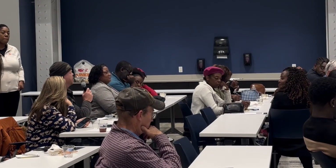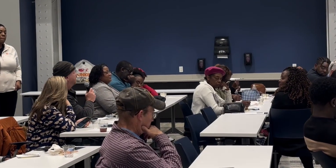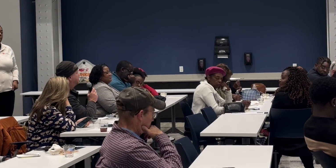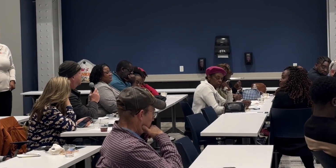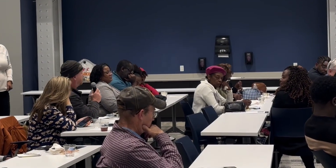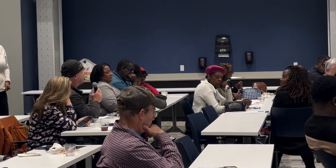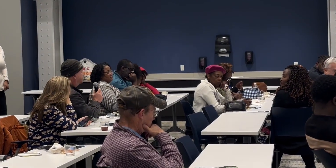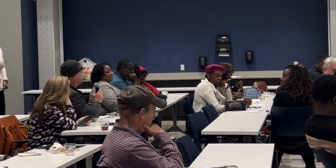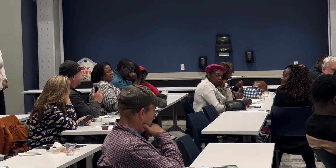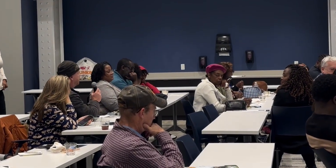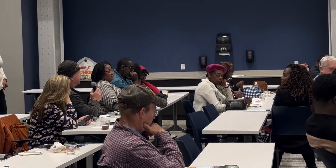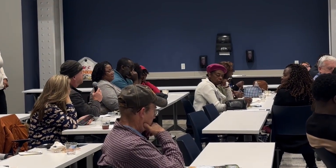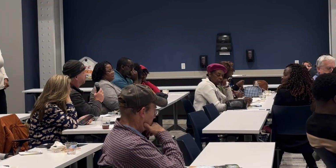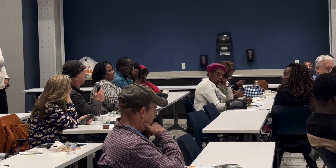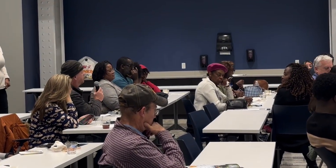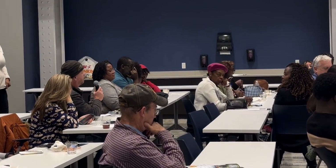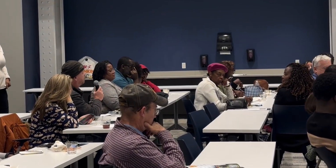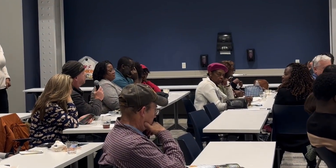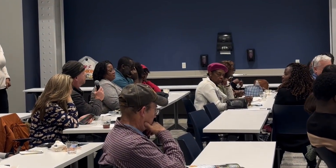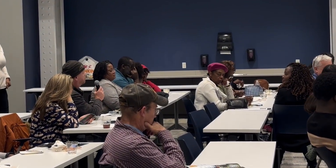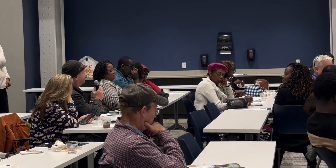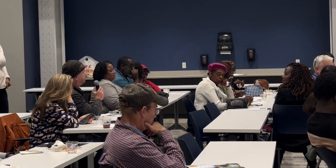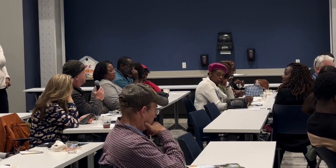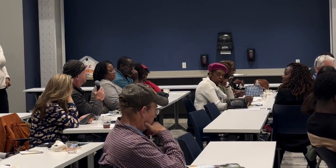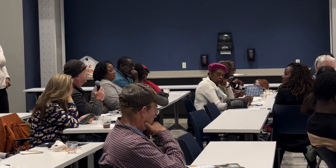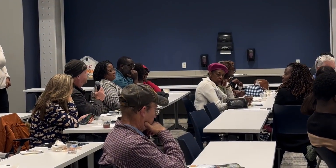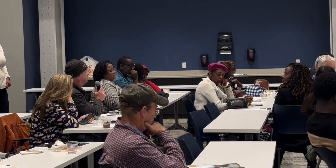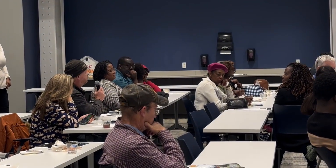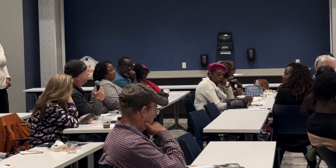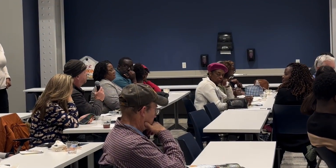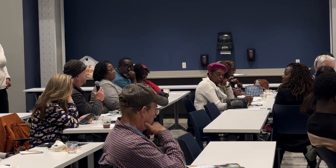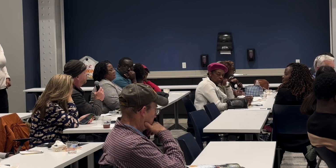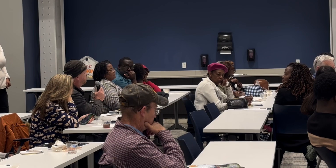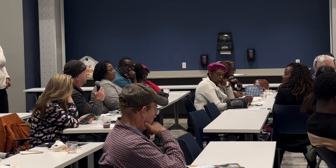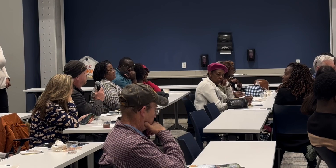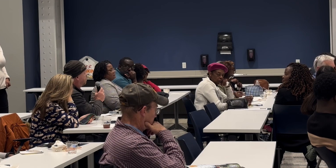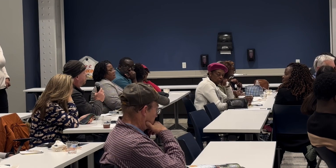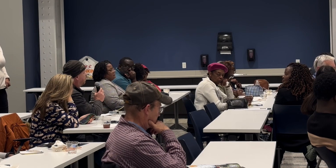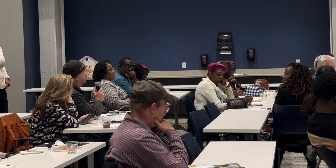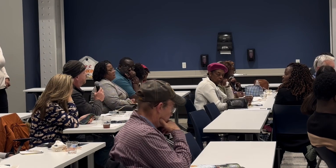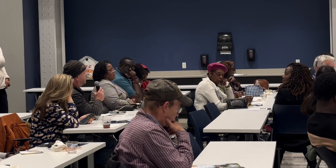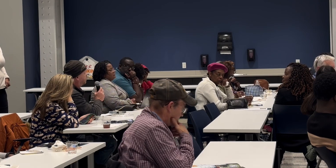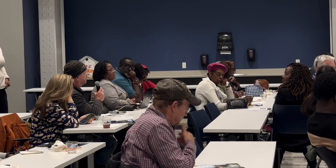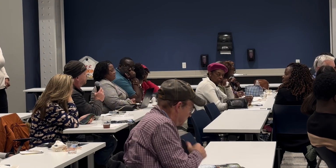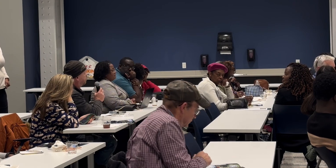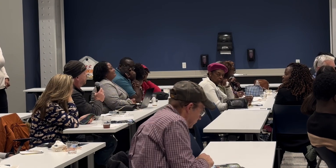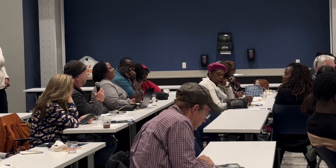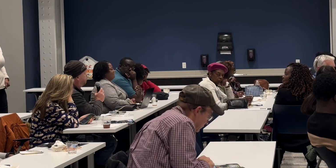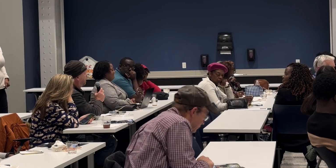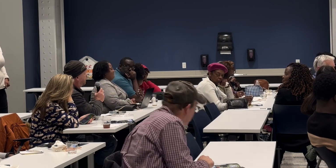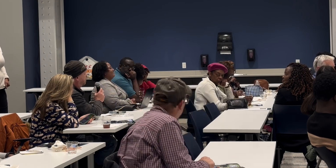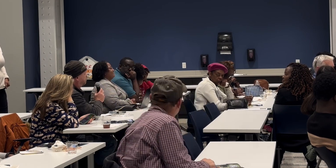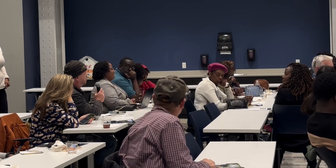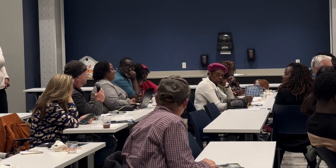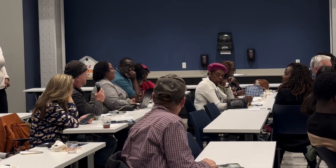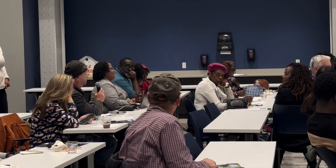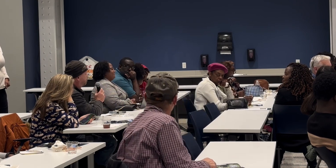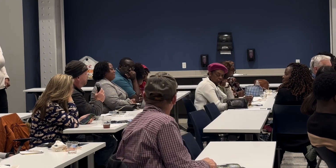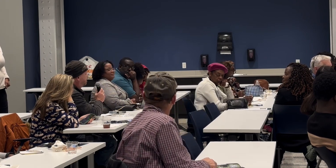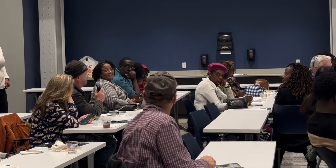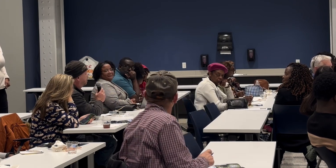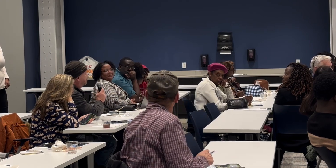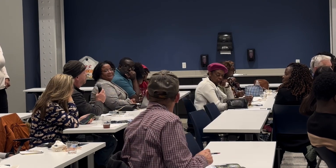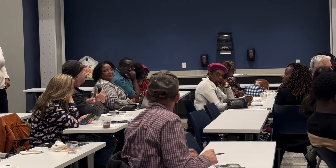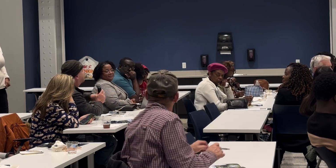What is the target for this project in terms of percentage reduction of CSO impact on